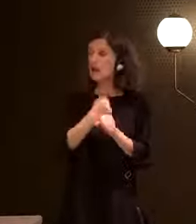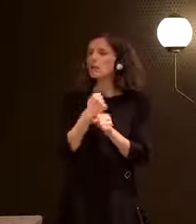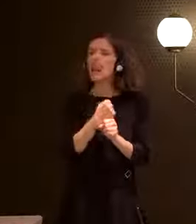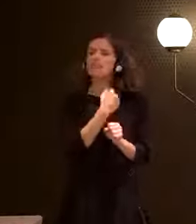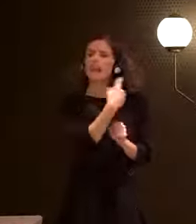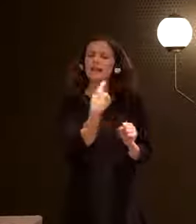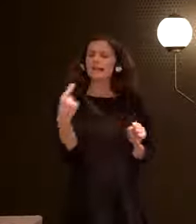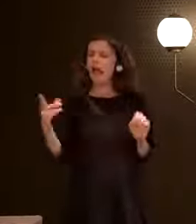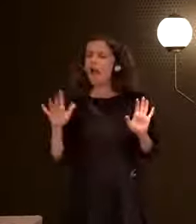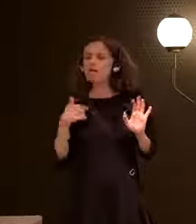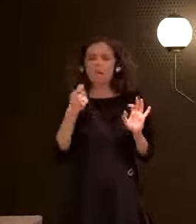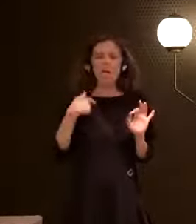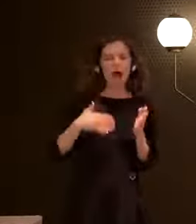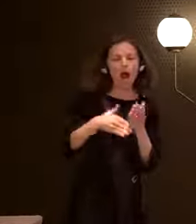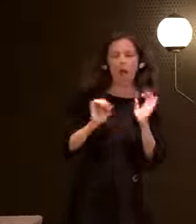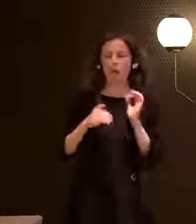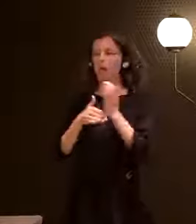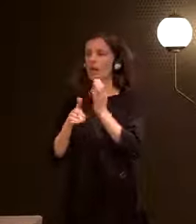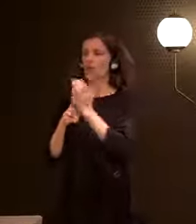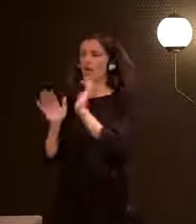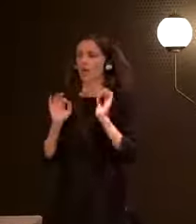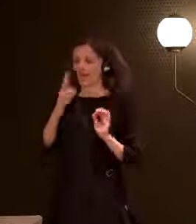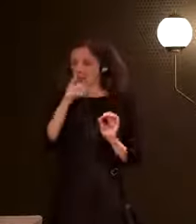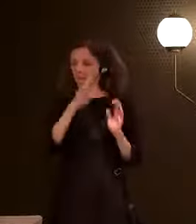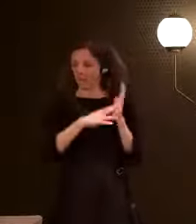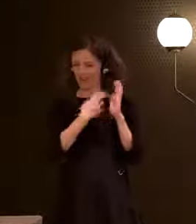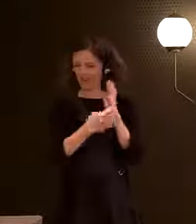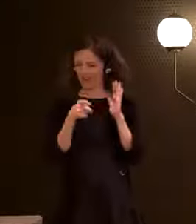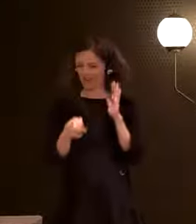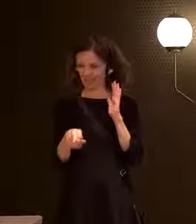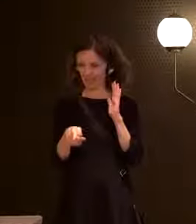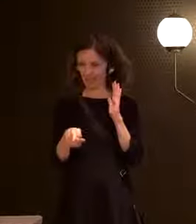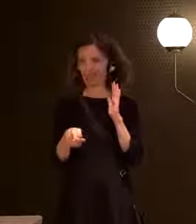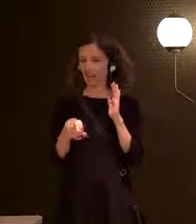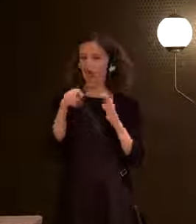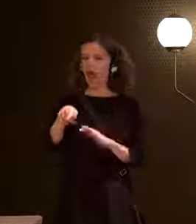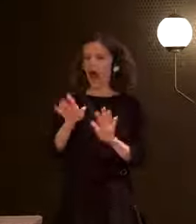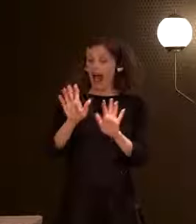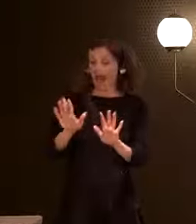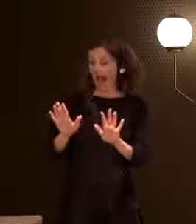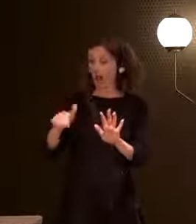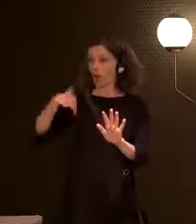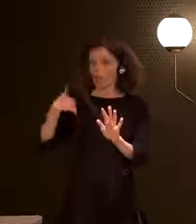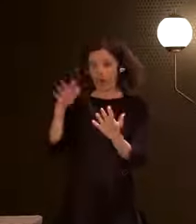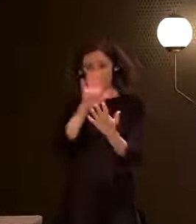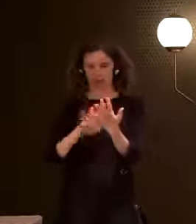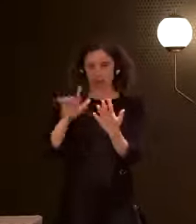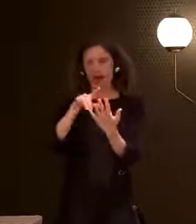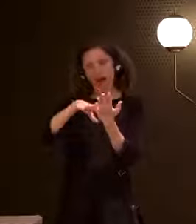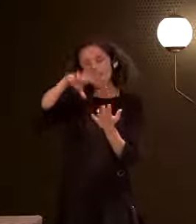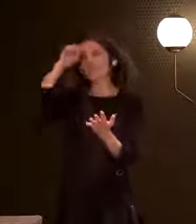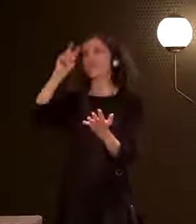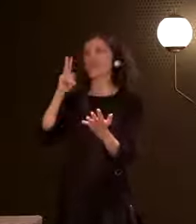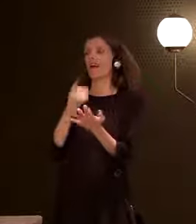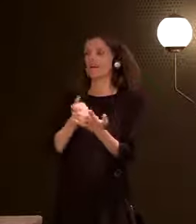calendar through which the students will learn how to use it. It might seem obvious, but to young learners, it's